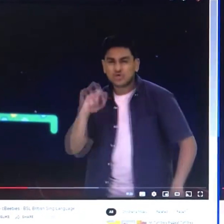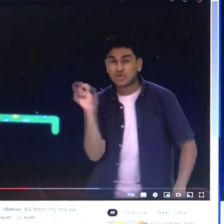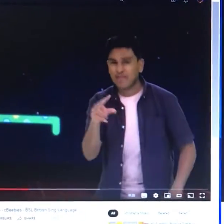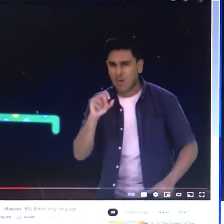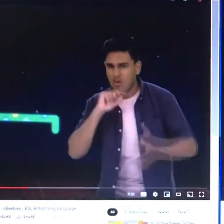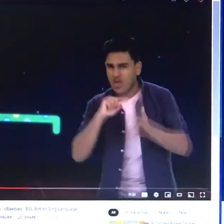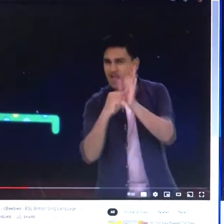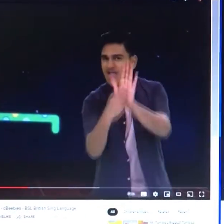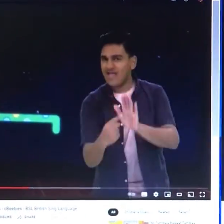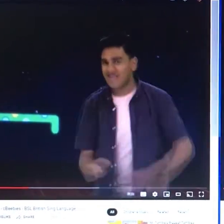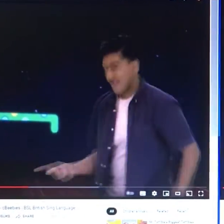Sheba will show us how it's done.